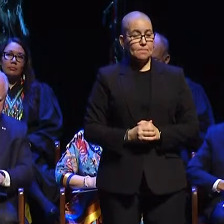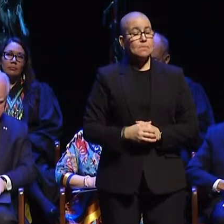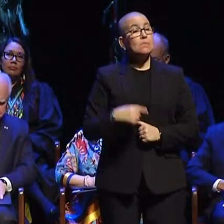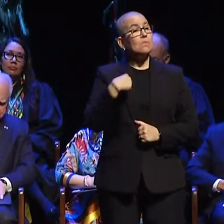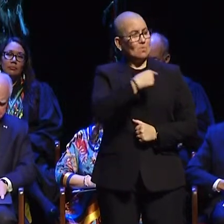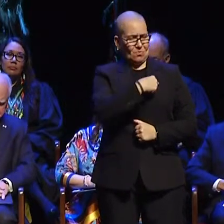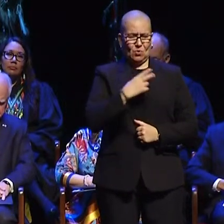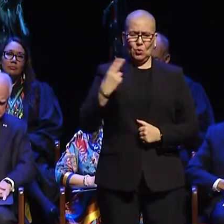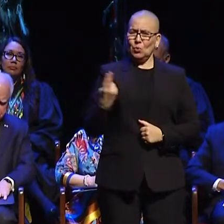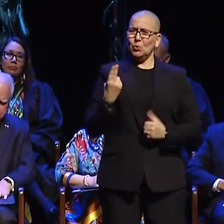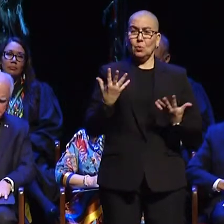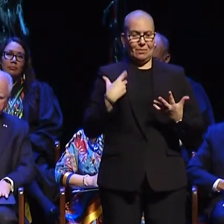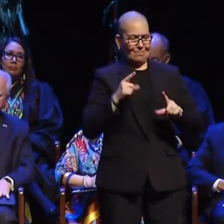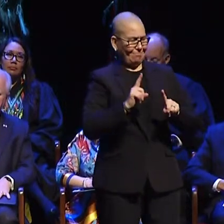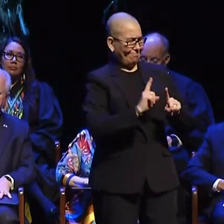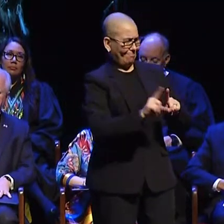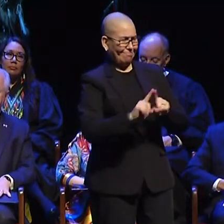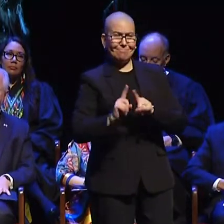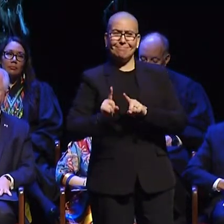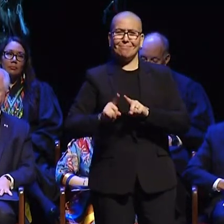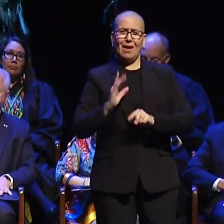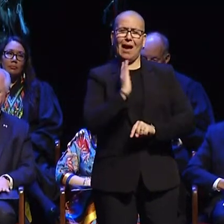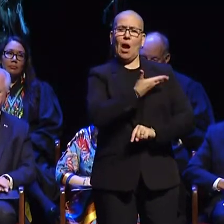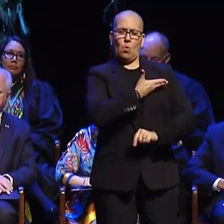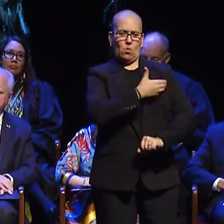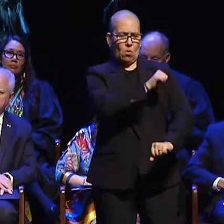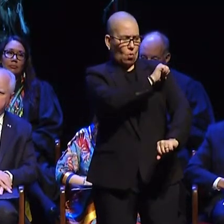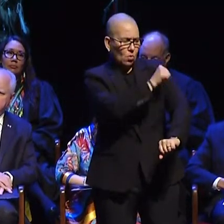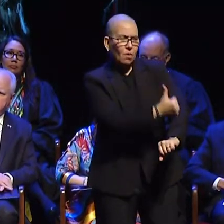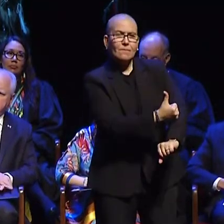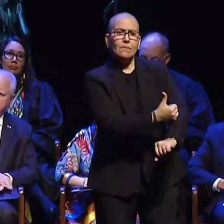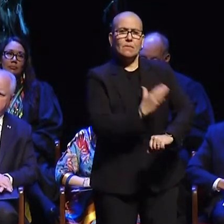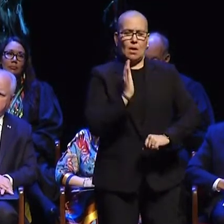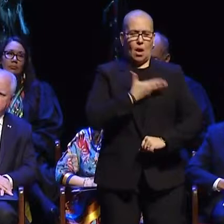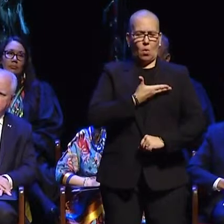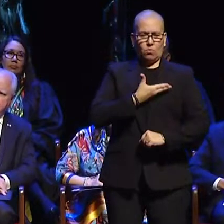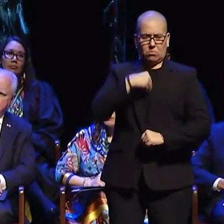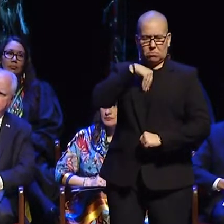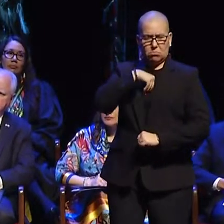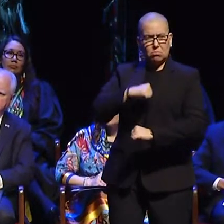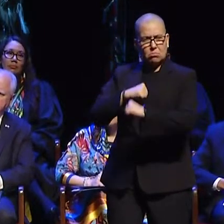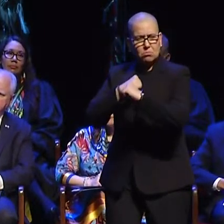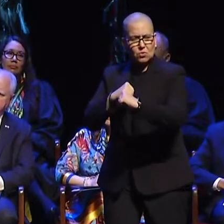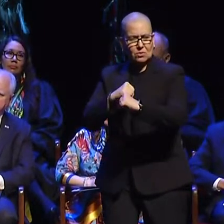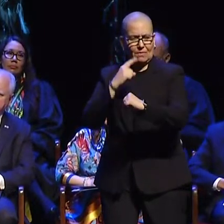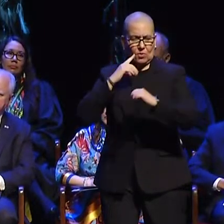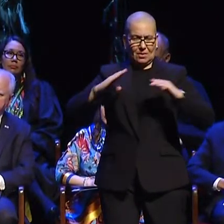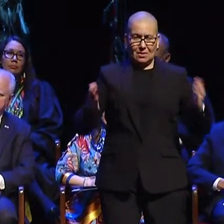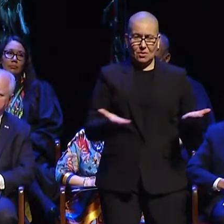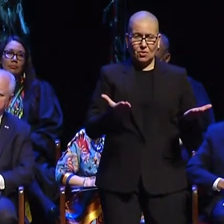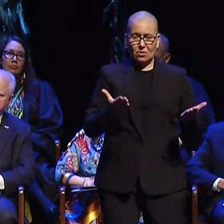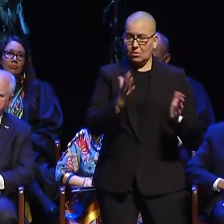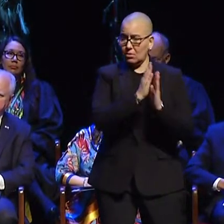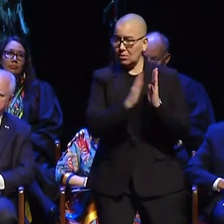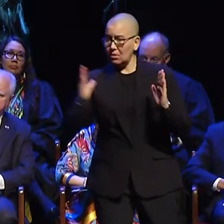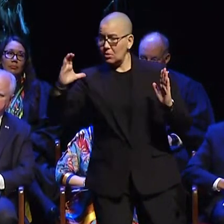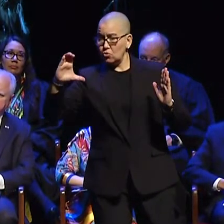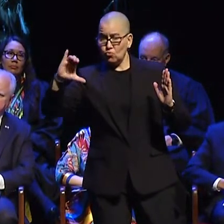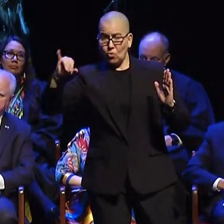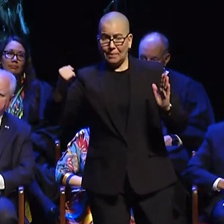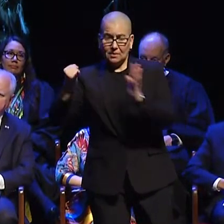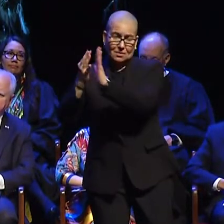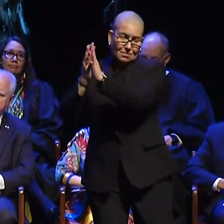range of authorities to protect Minnesotans in the criminal justice system, but also by using civil tools as